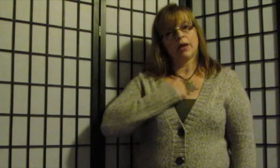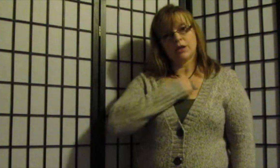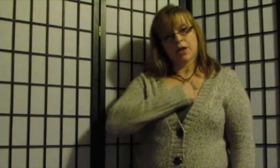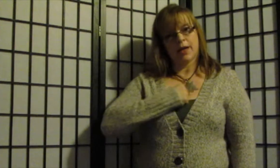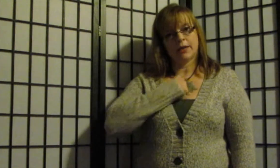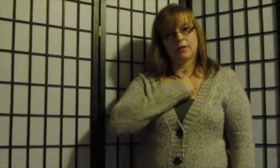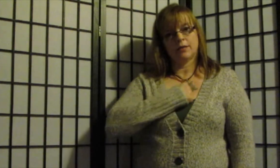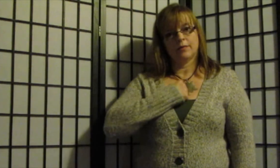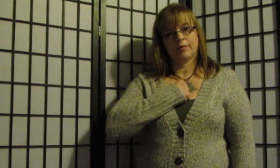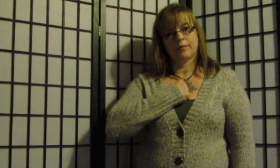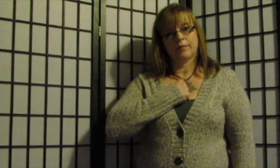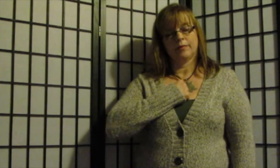Apologize.